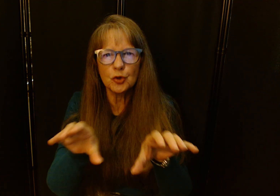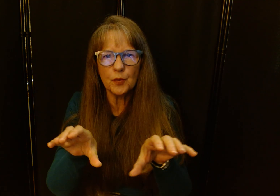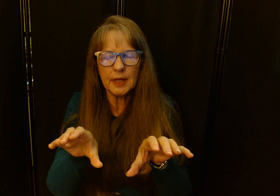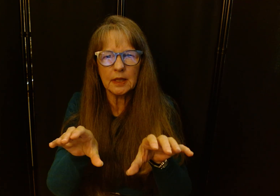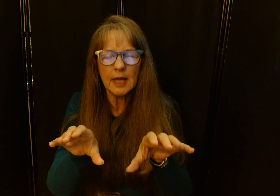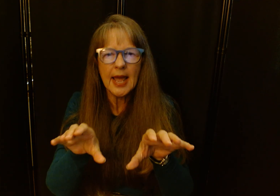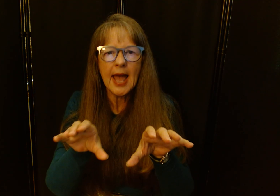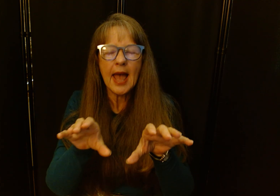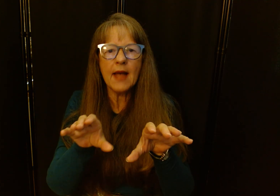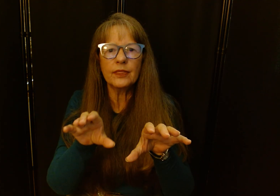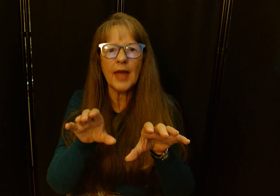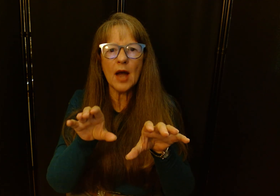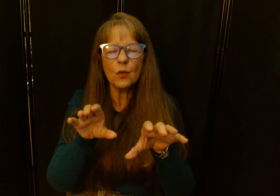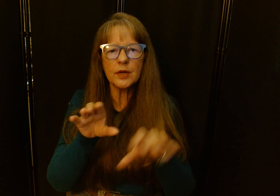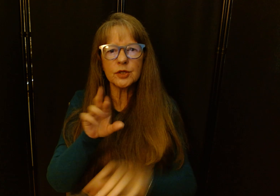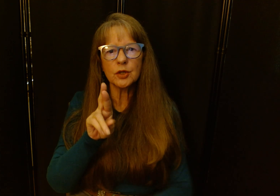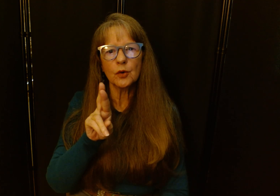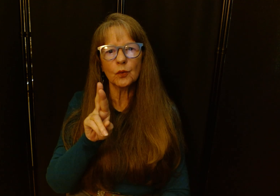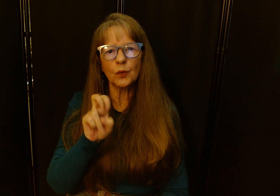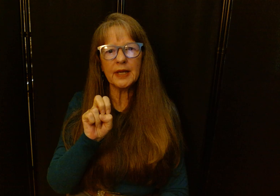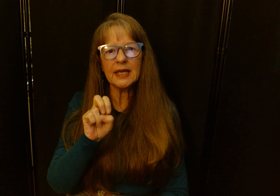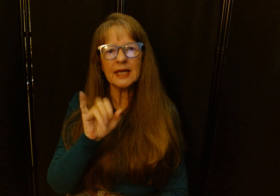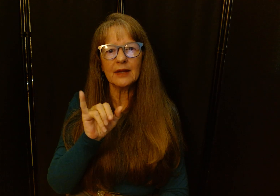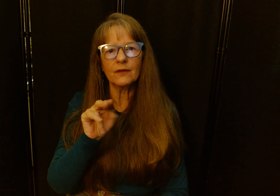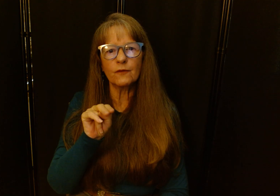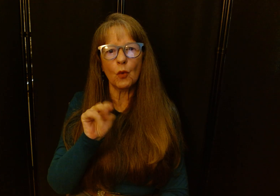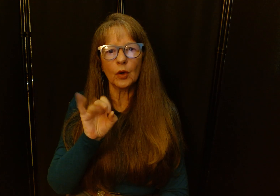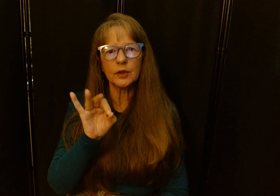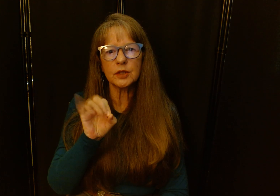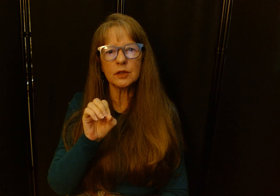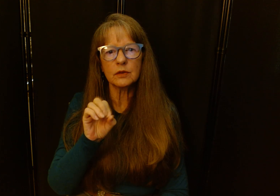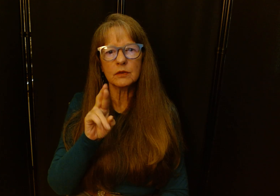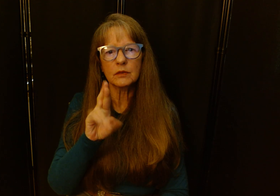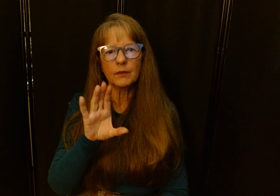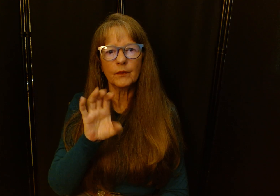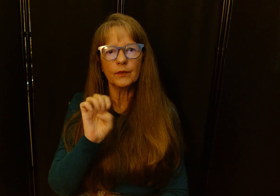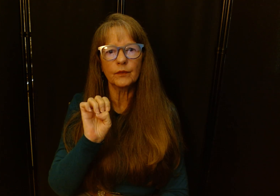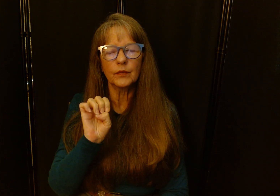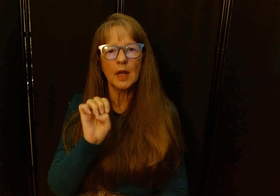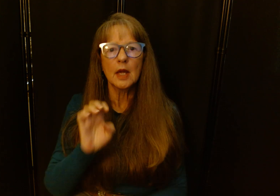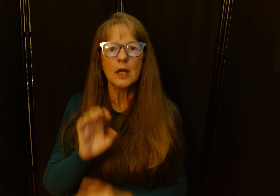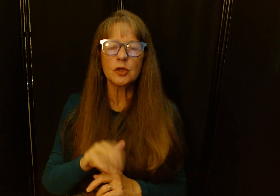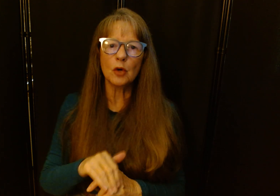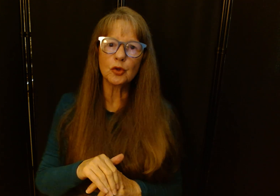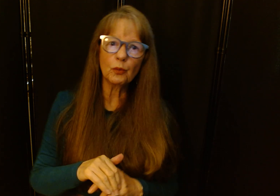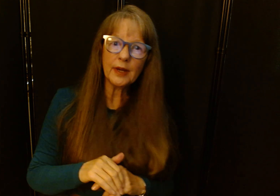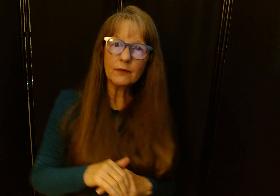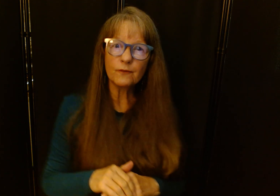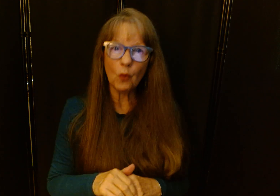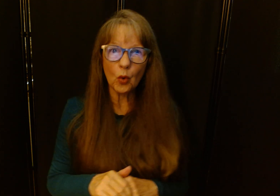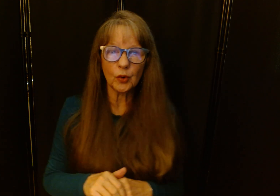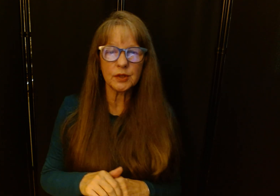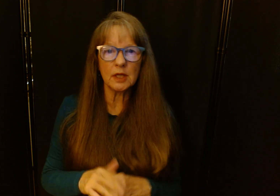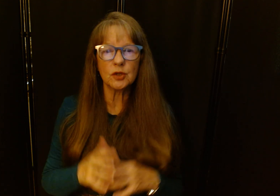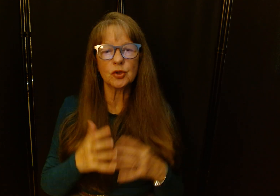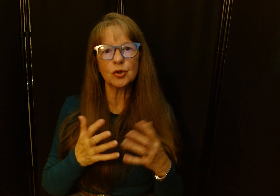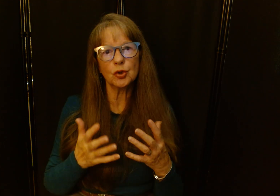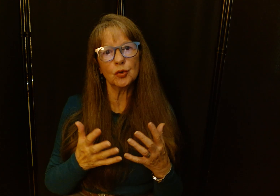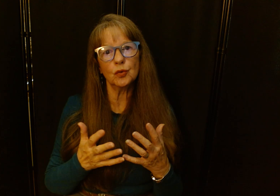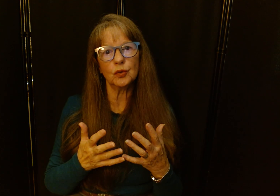doing, and that was reinforce. So to reinforce is to, like,